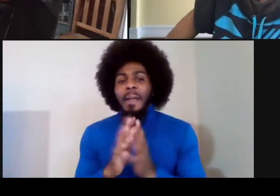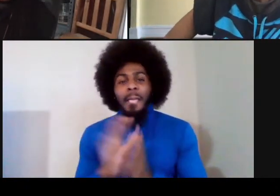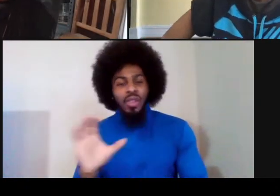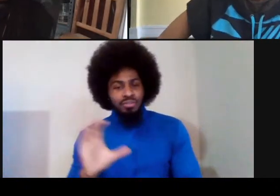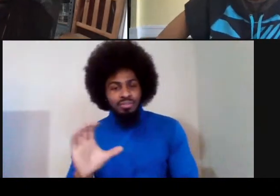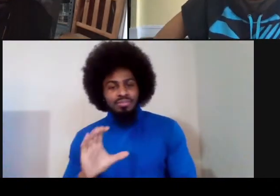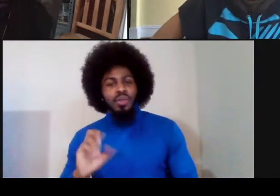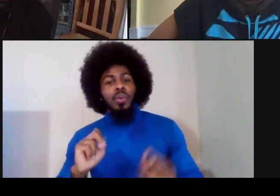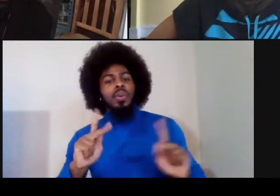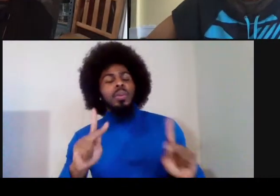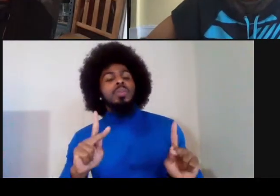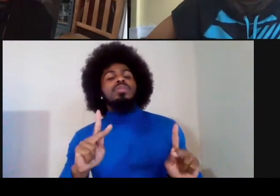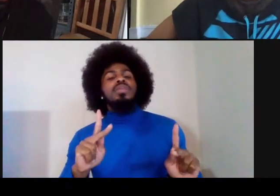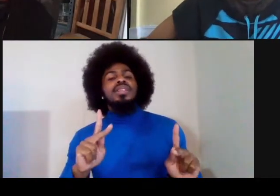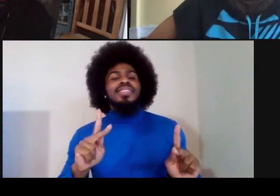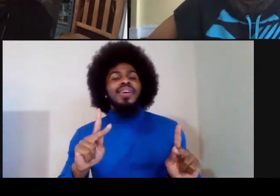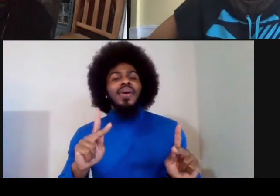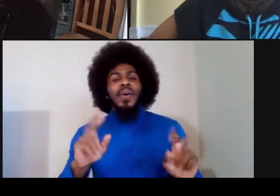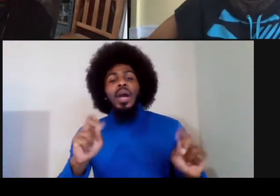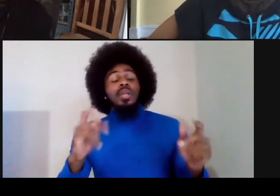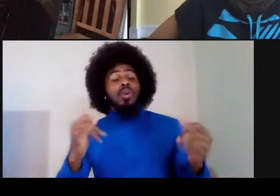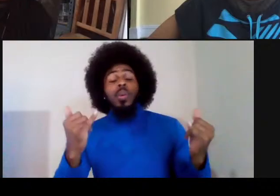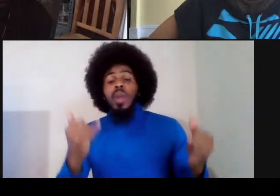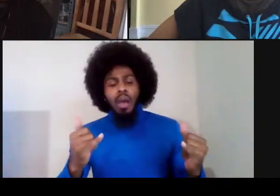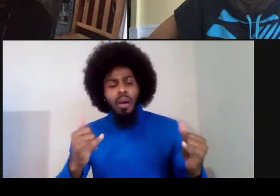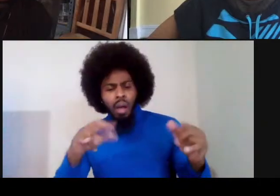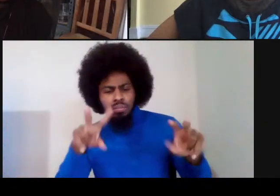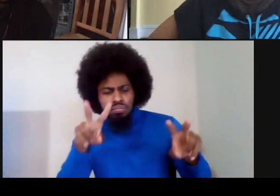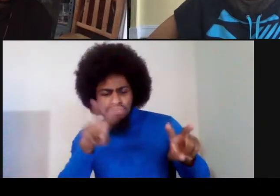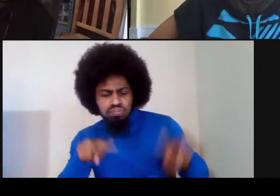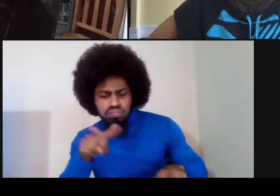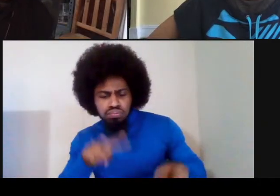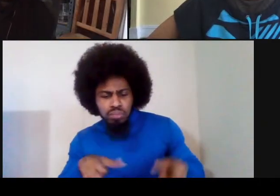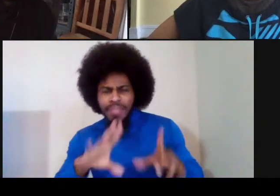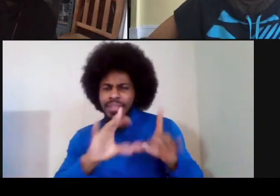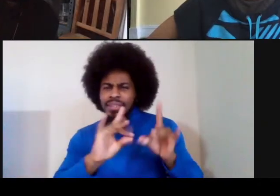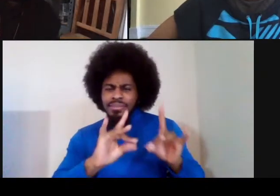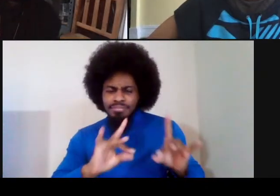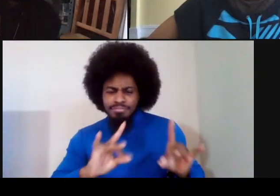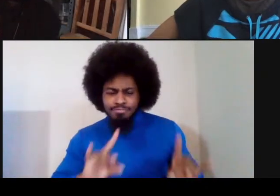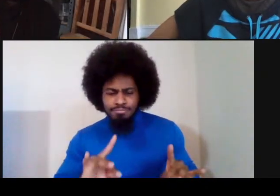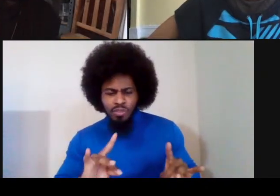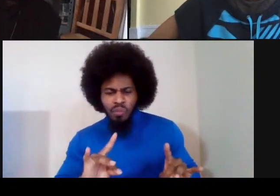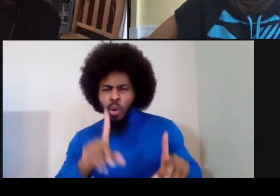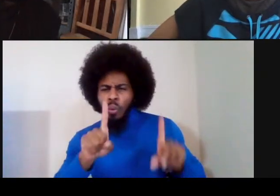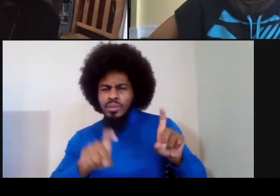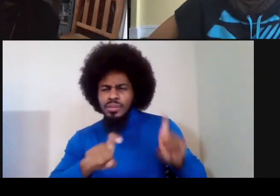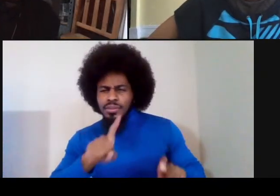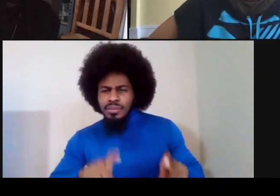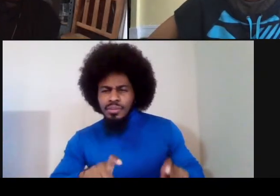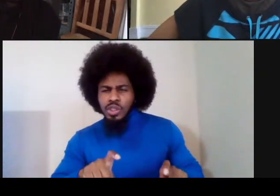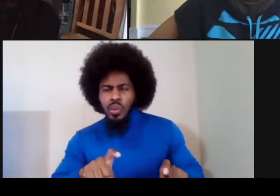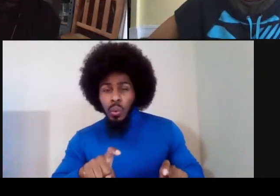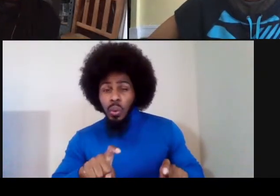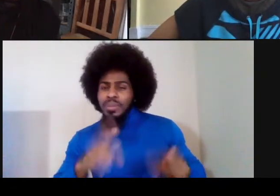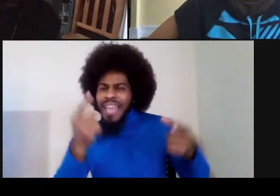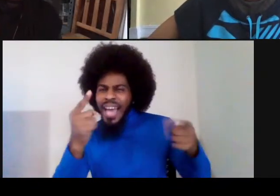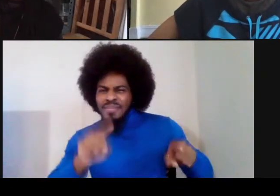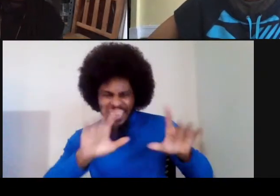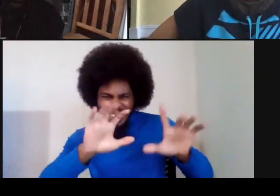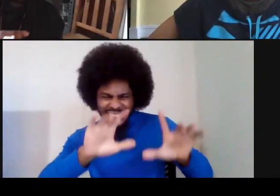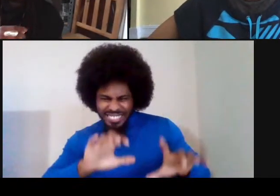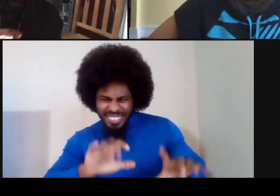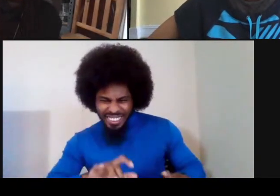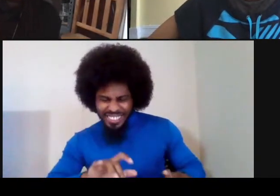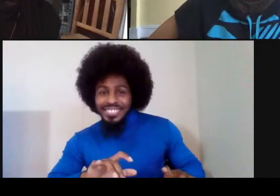this is the part where I try to find questions in the chat, but they're having a whole thing going on in the chat, y'all. I hope